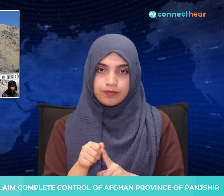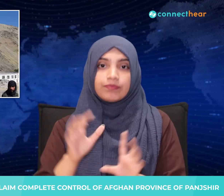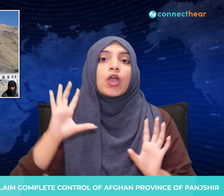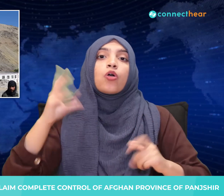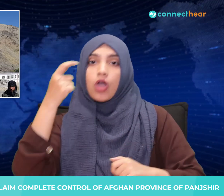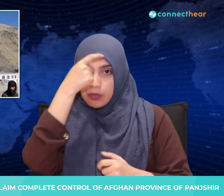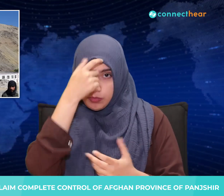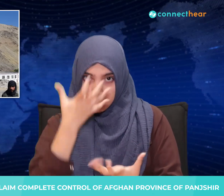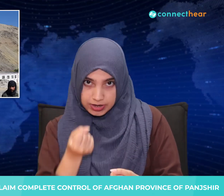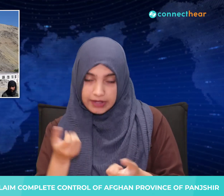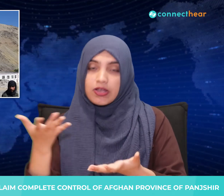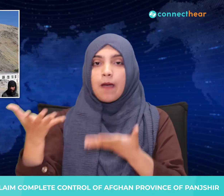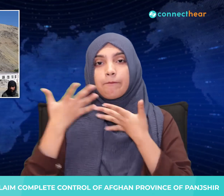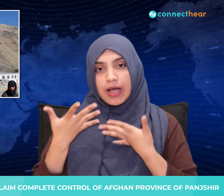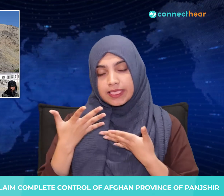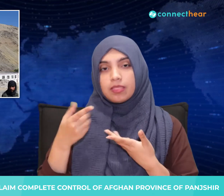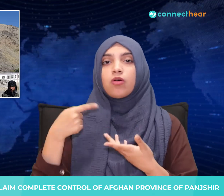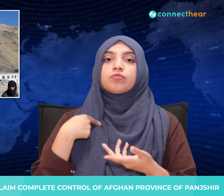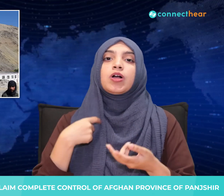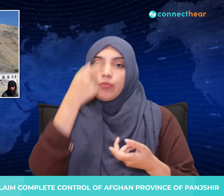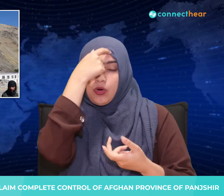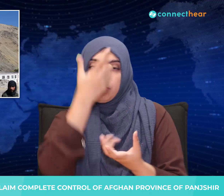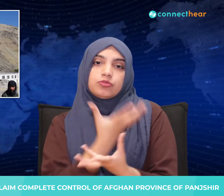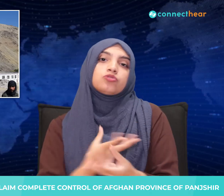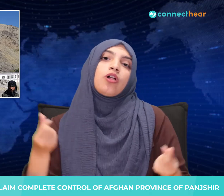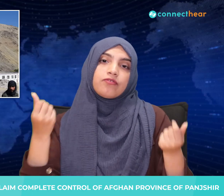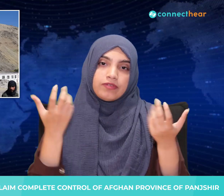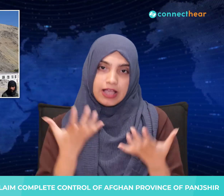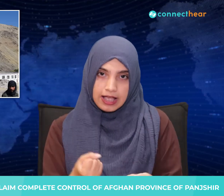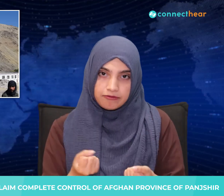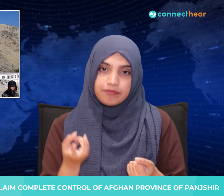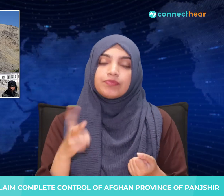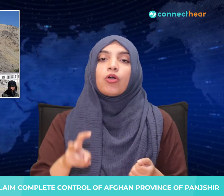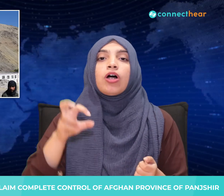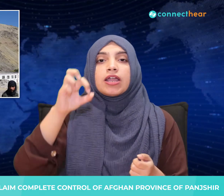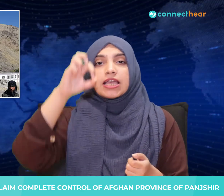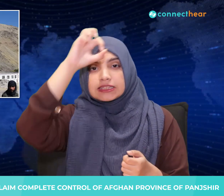A large gathering of all sides with the Ulama Council of Religious Scholars could